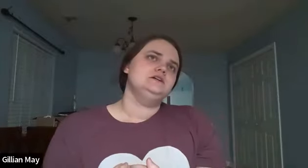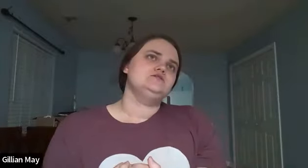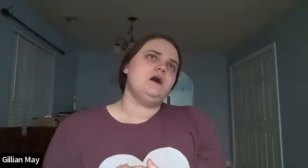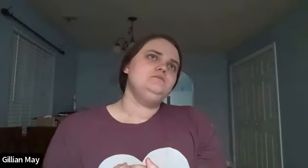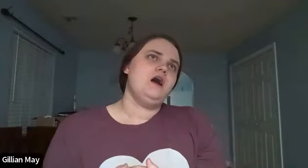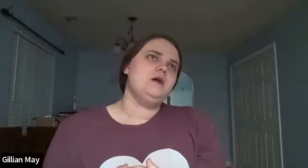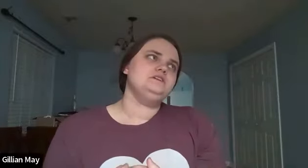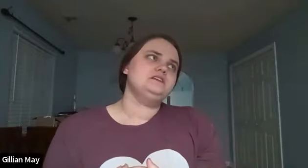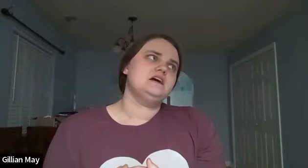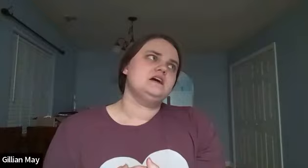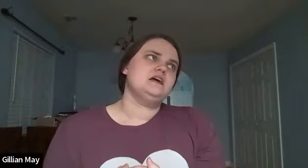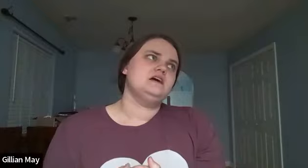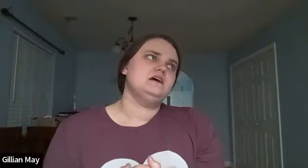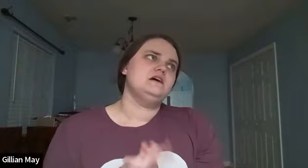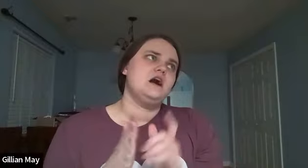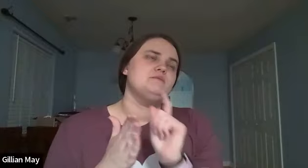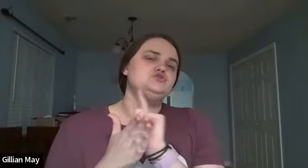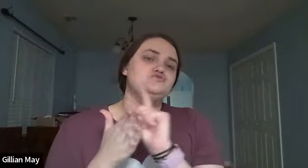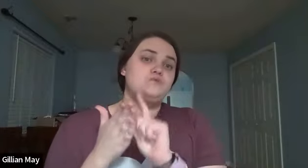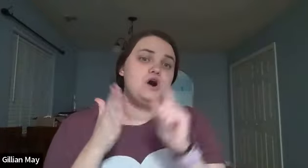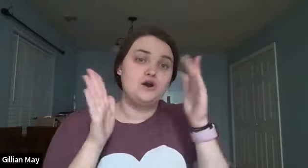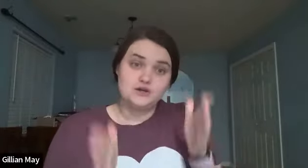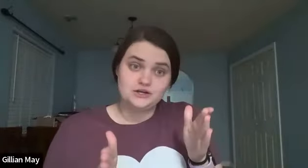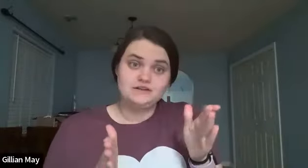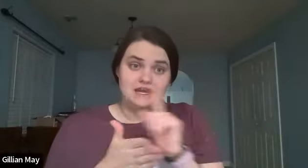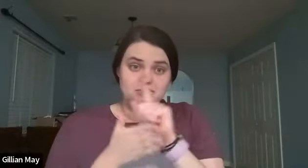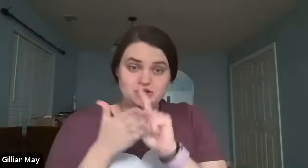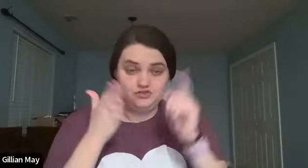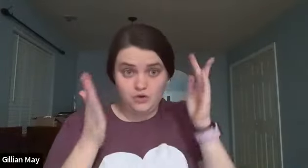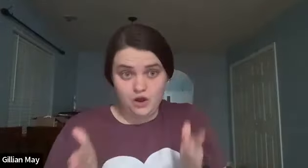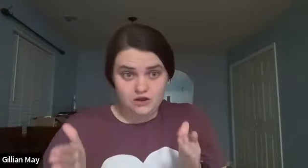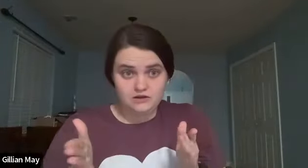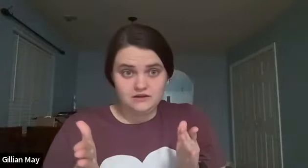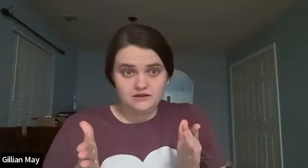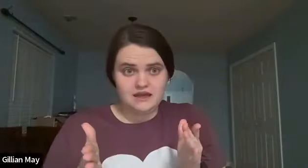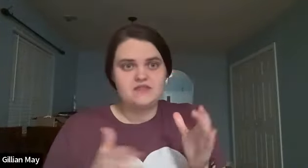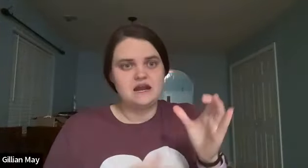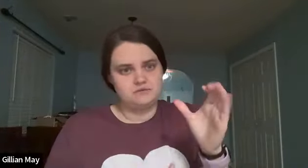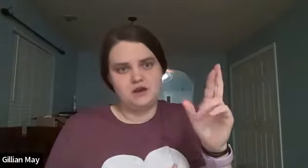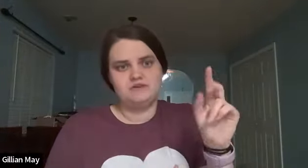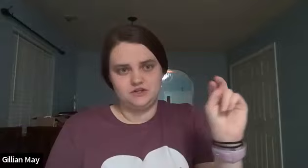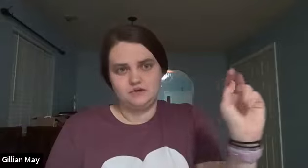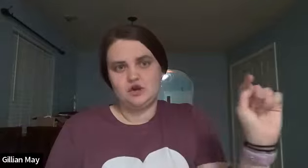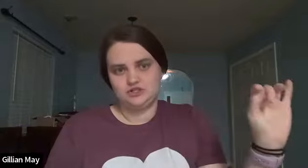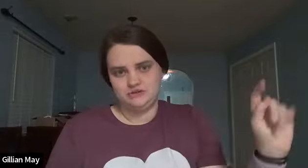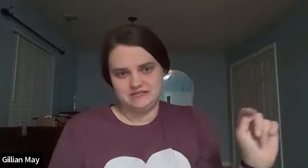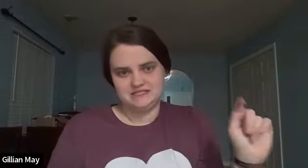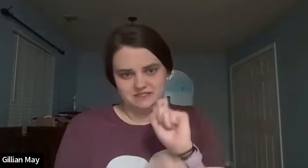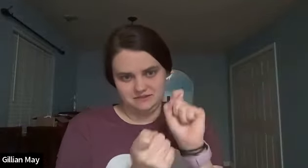So I'd probably say I'm a drawer, like I draw, and then I would probably fingerspell cartoonist to be